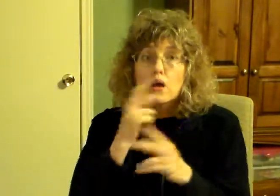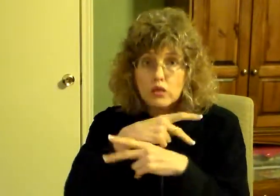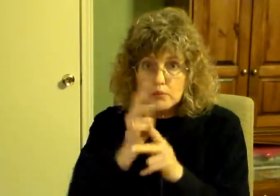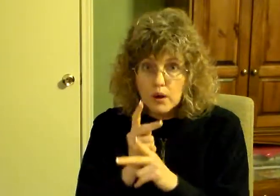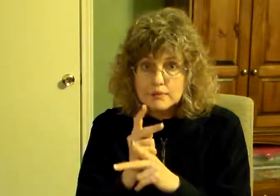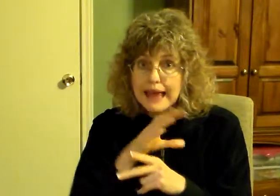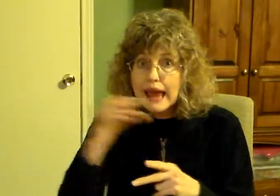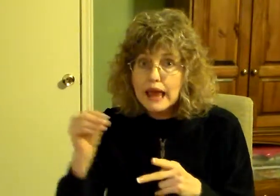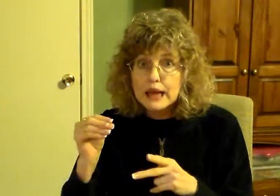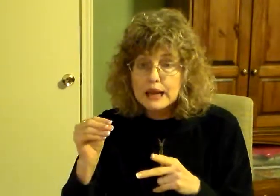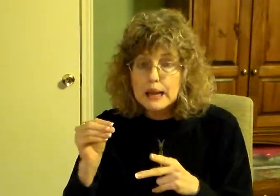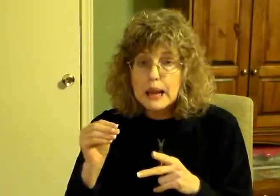Let's see how that's done.